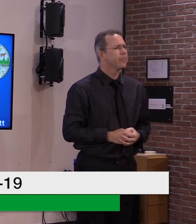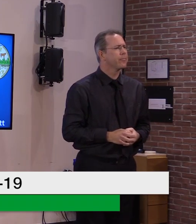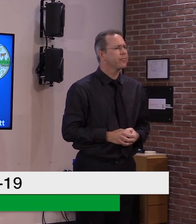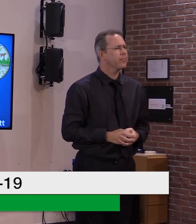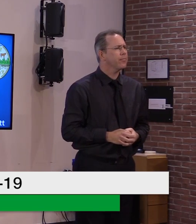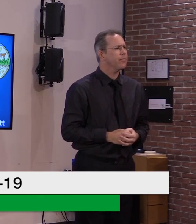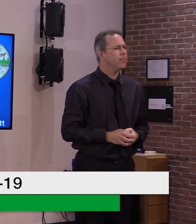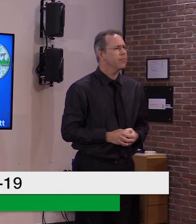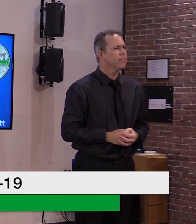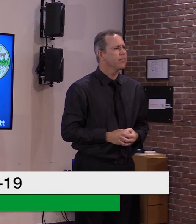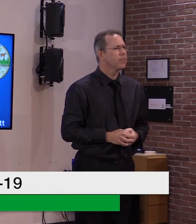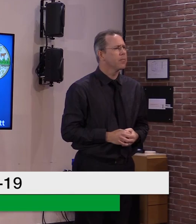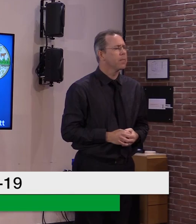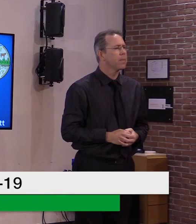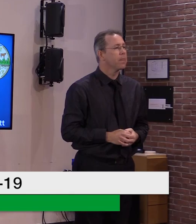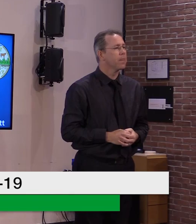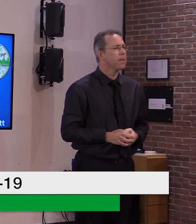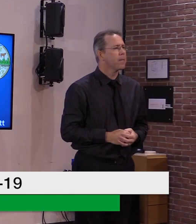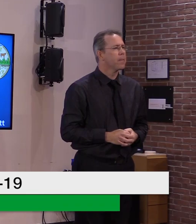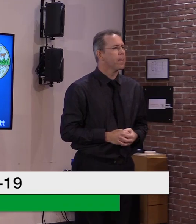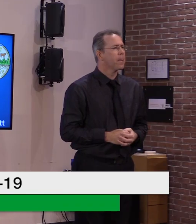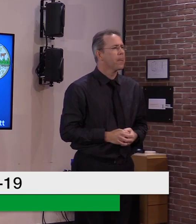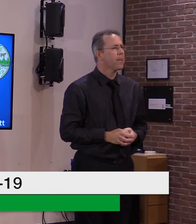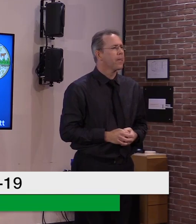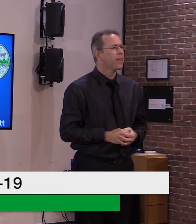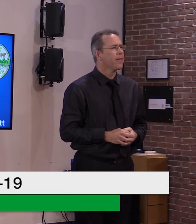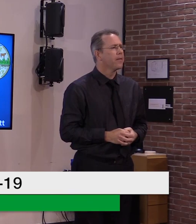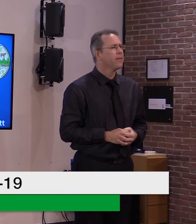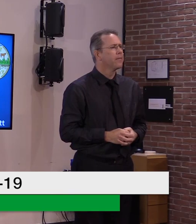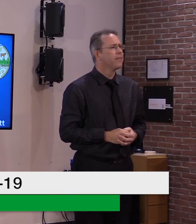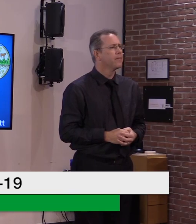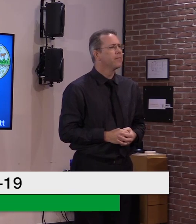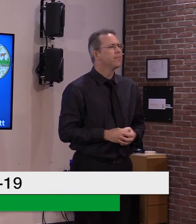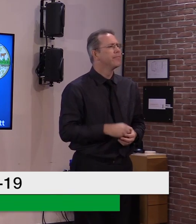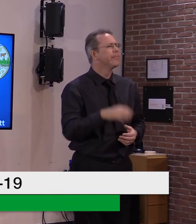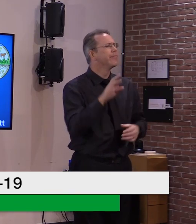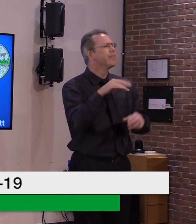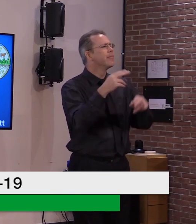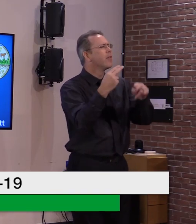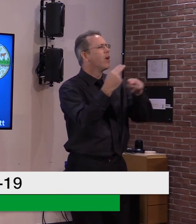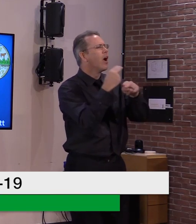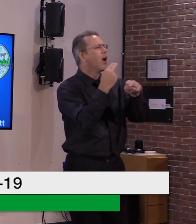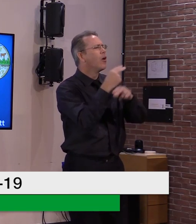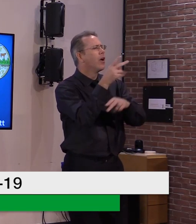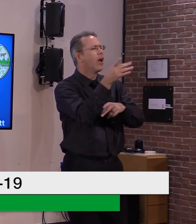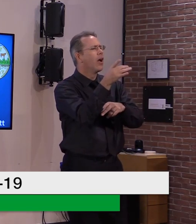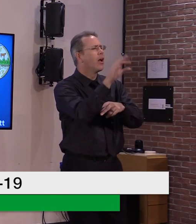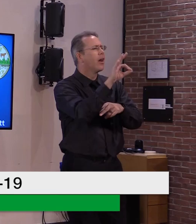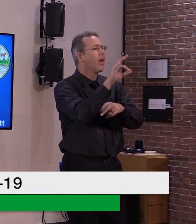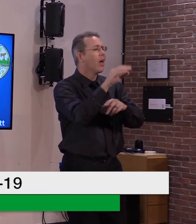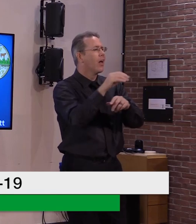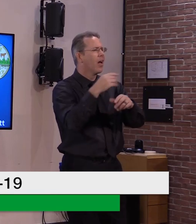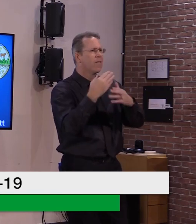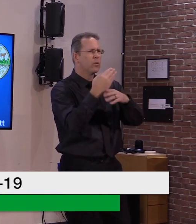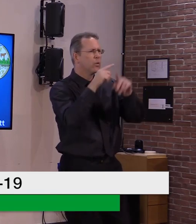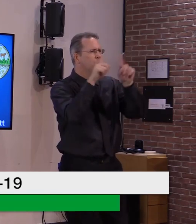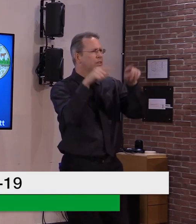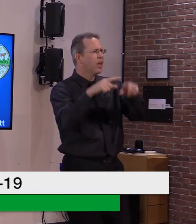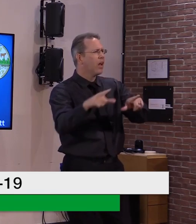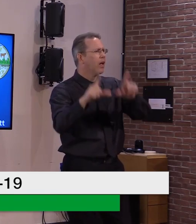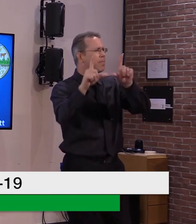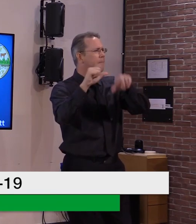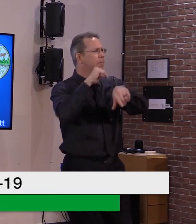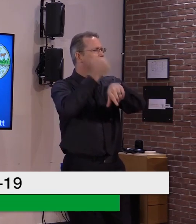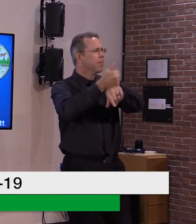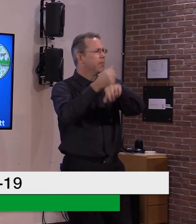ban us quarantine etc noting that these are fairly permanent metal